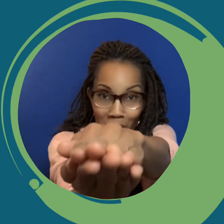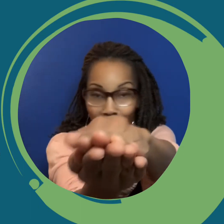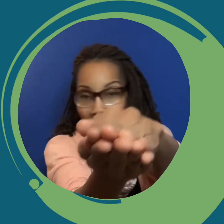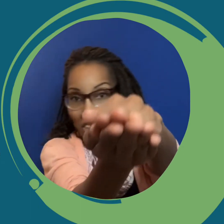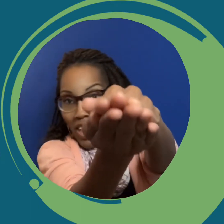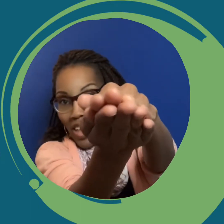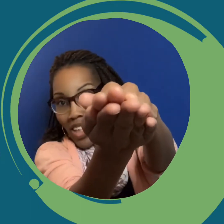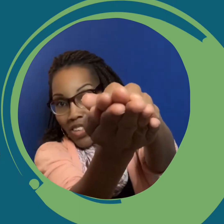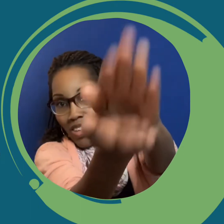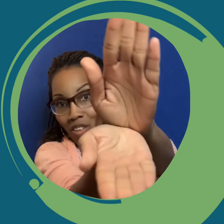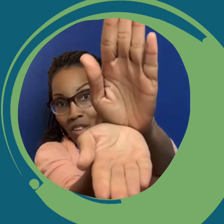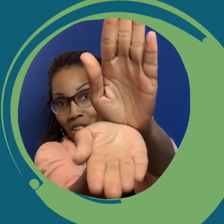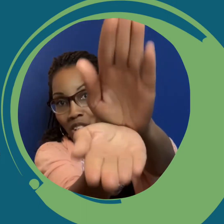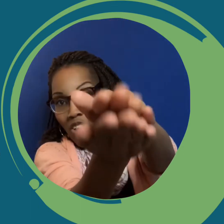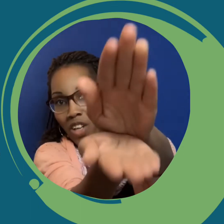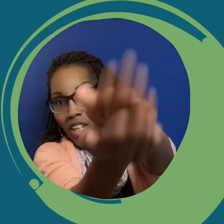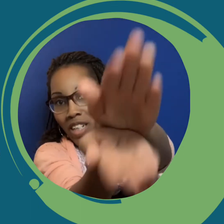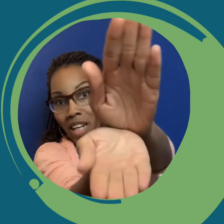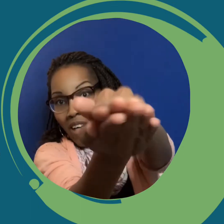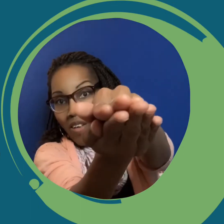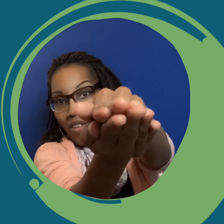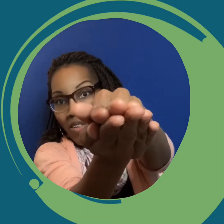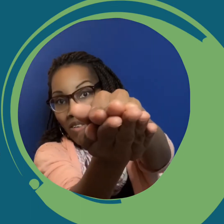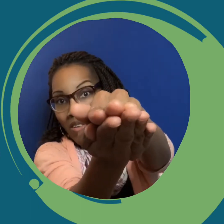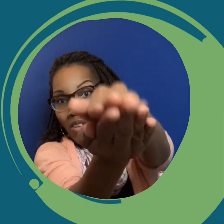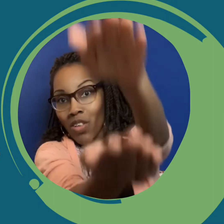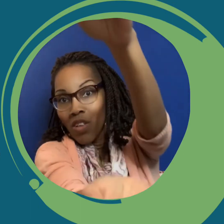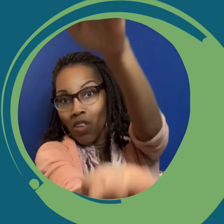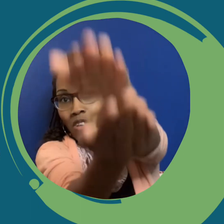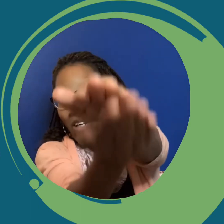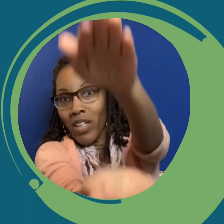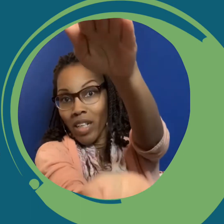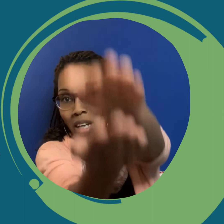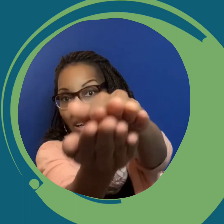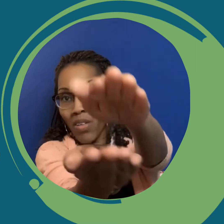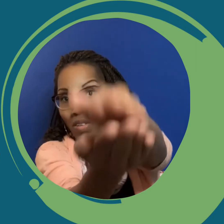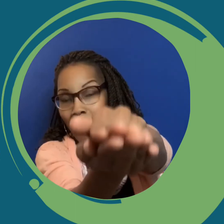into my screen here, so crocodile,